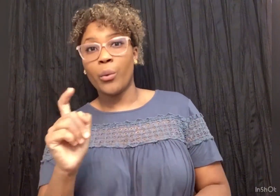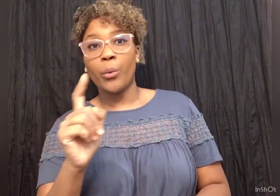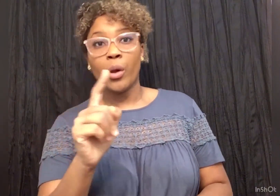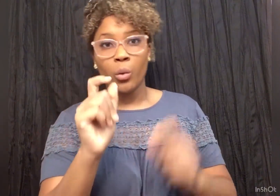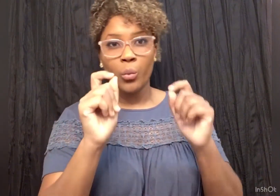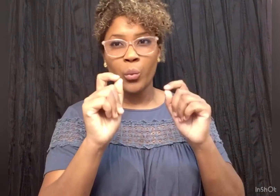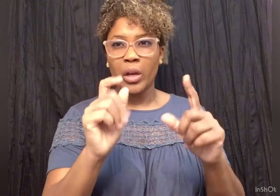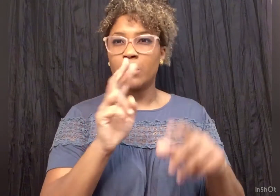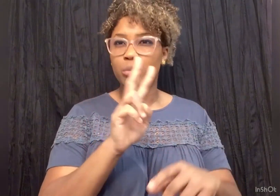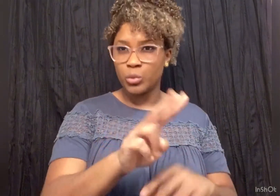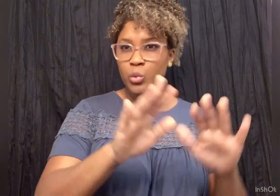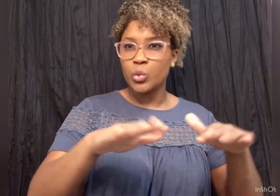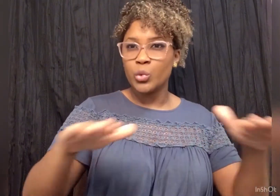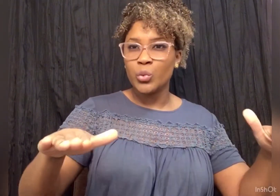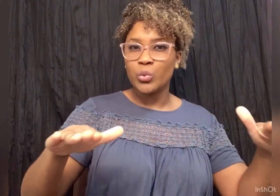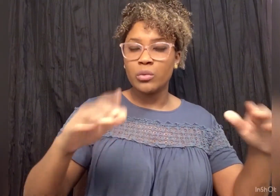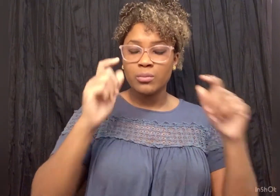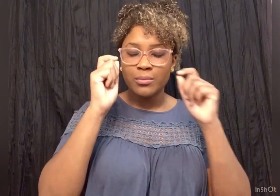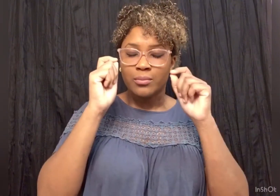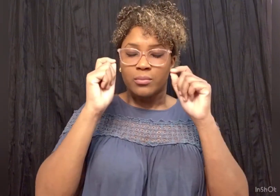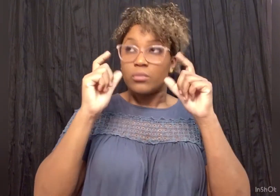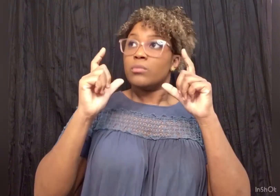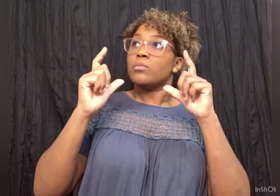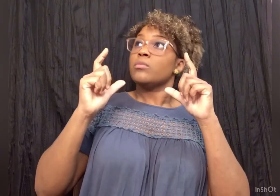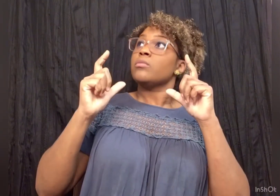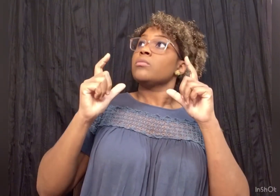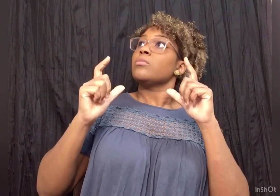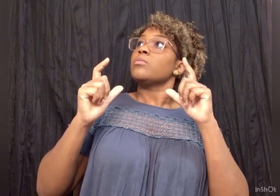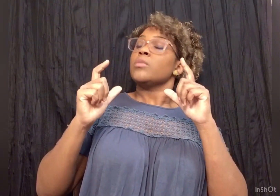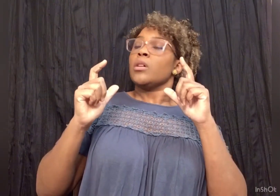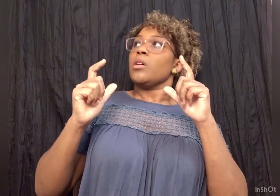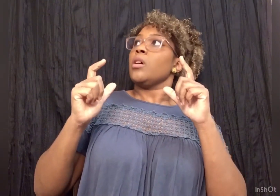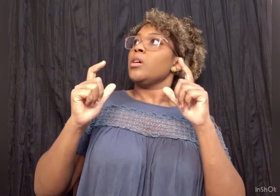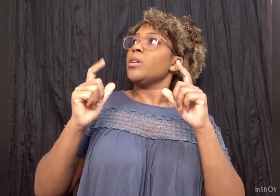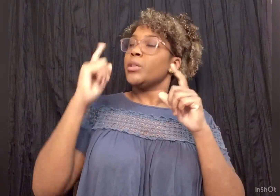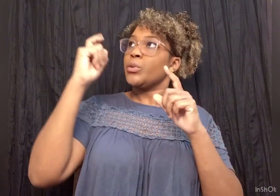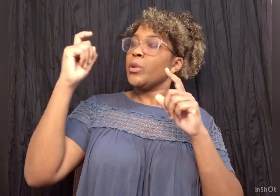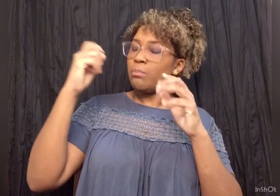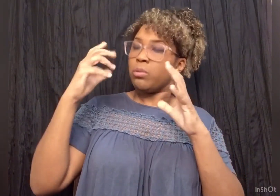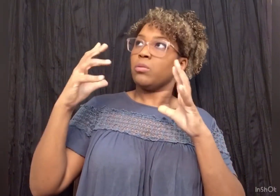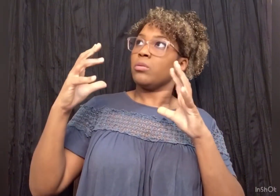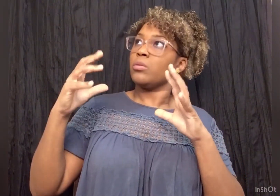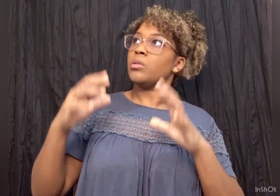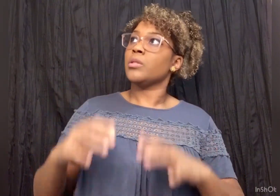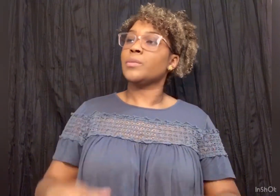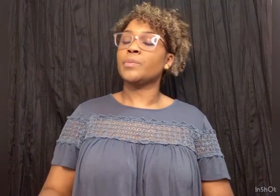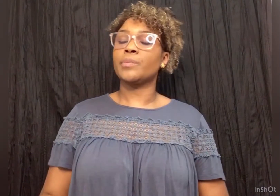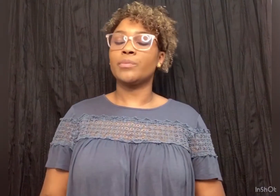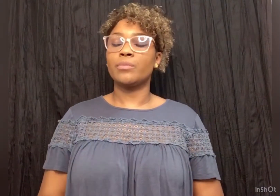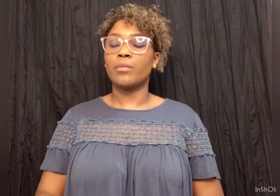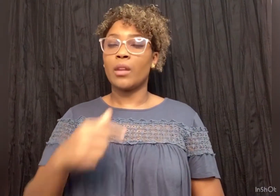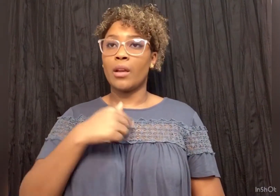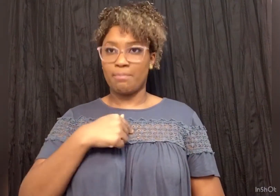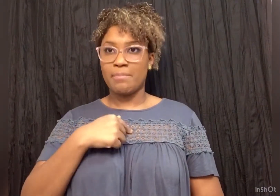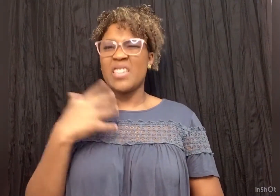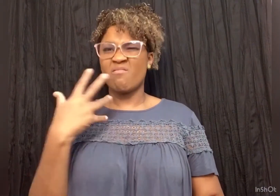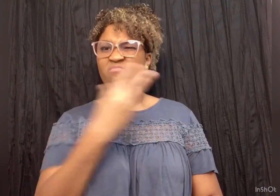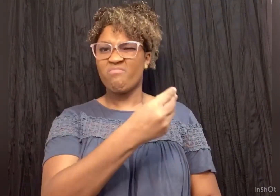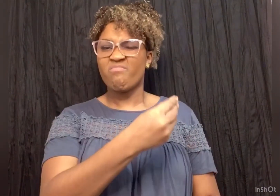They woke with a start, torn from their dreams. I fled.